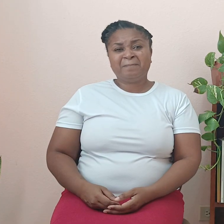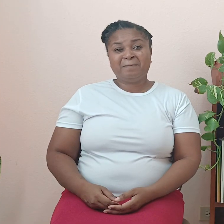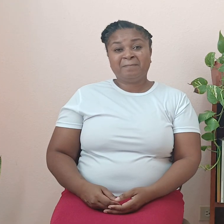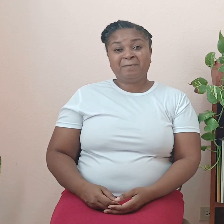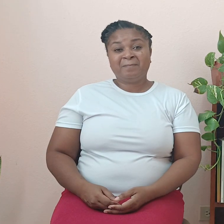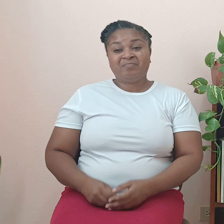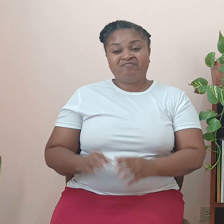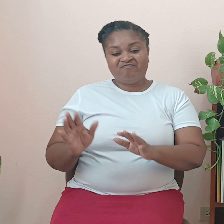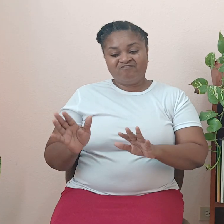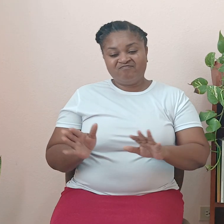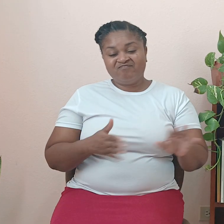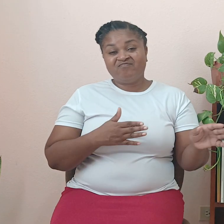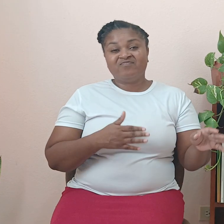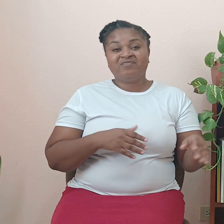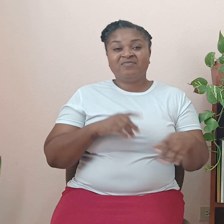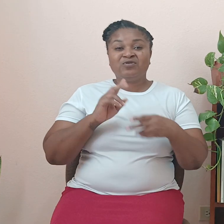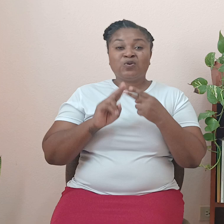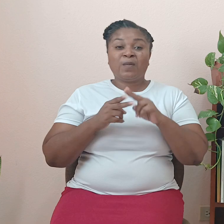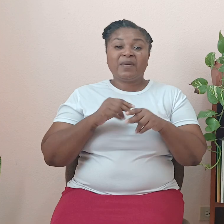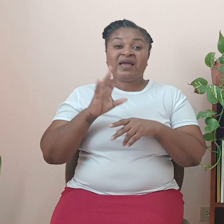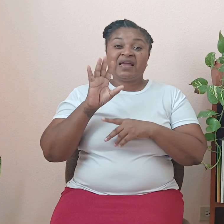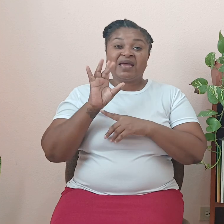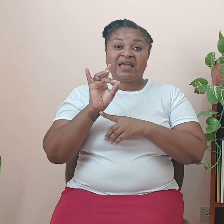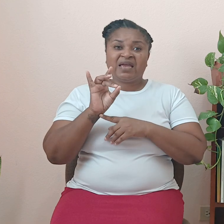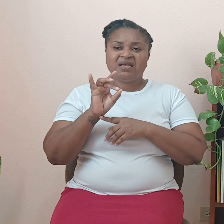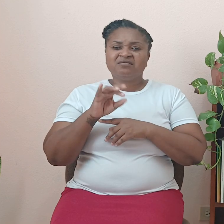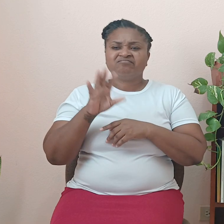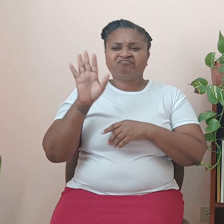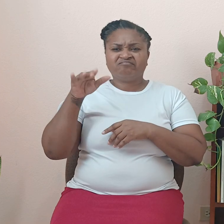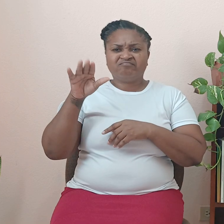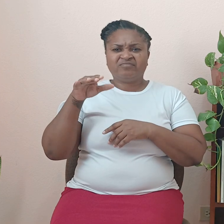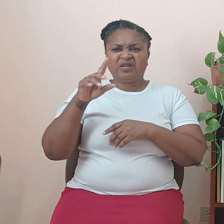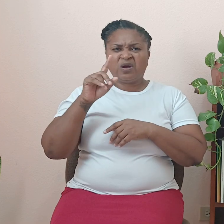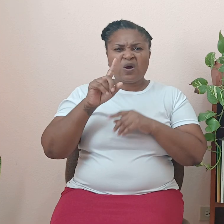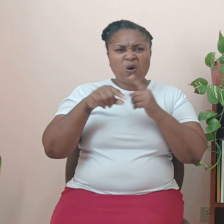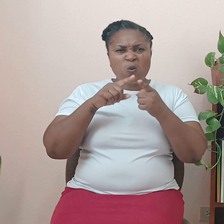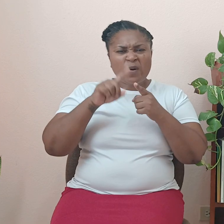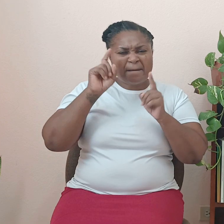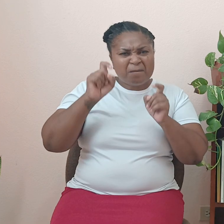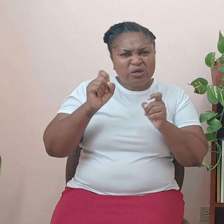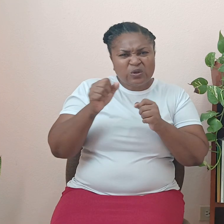Question 8. When should you love and trust God?